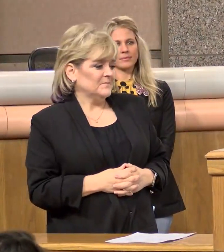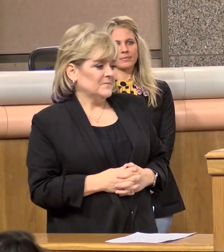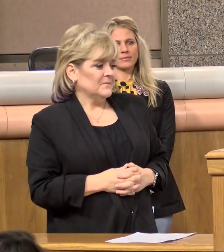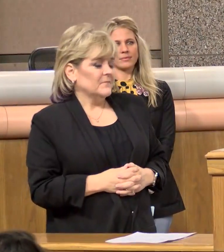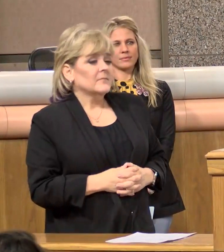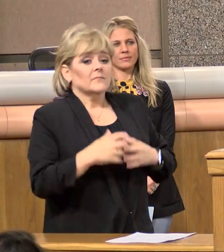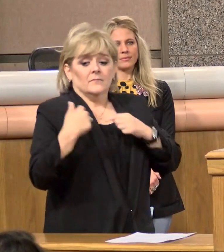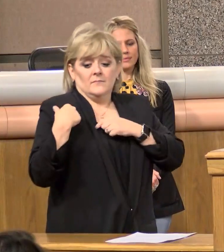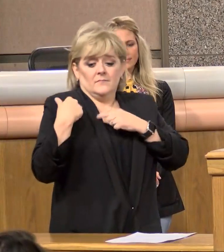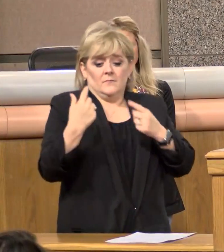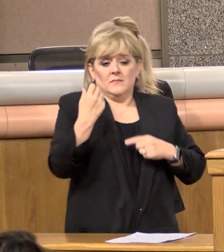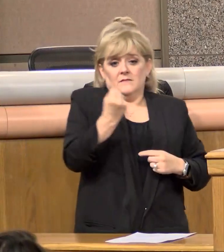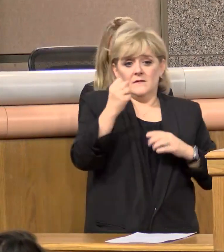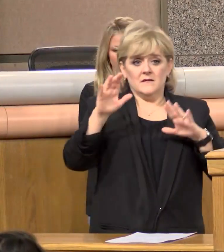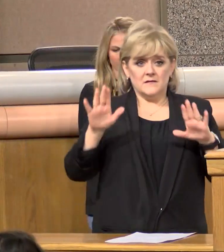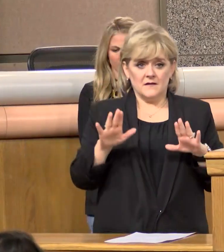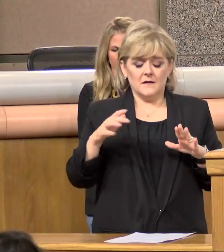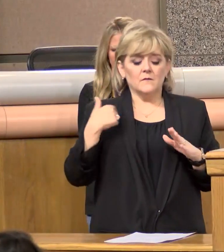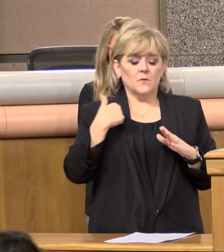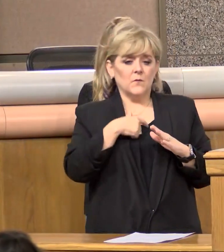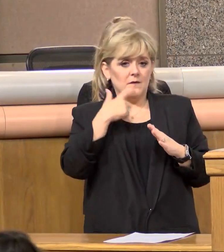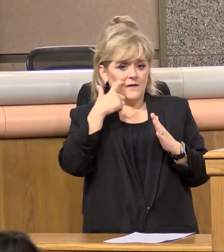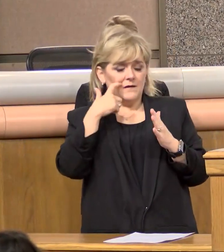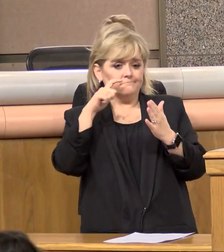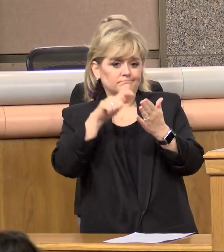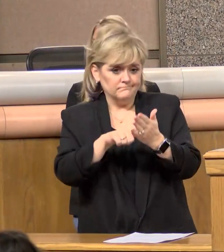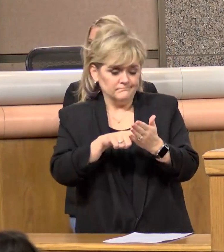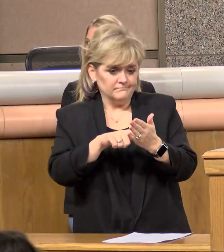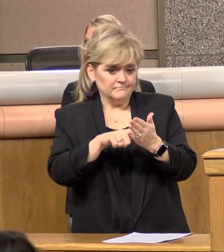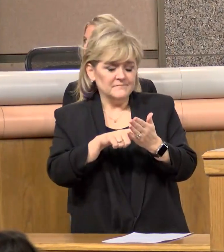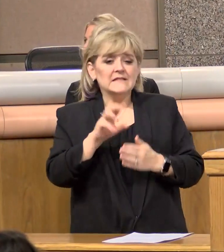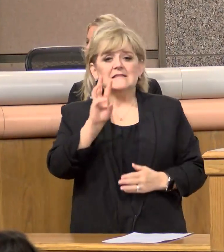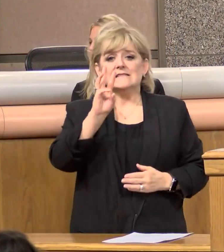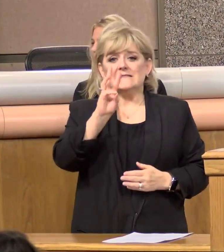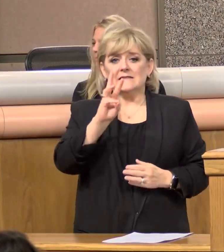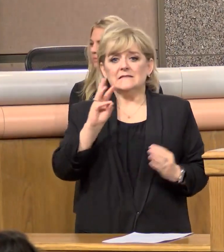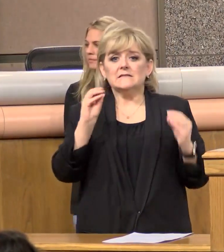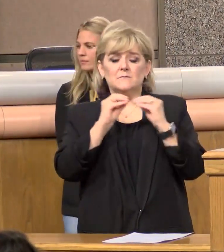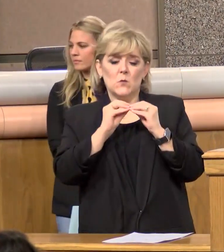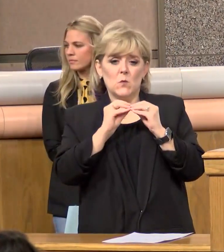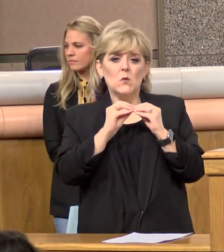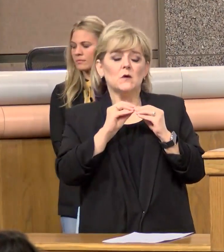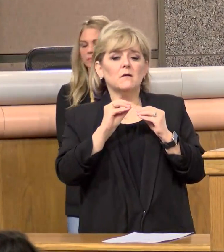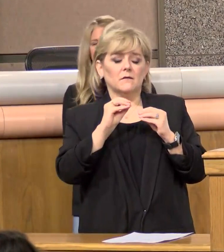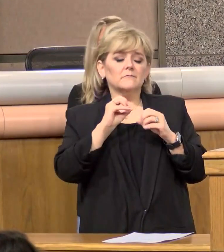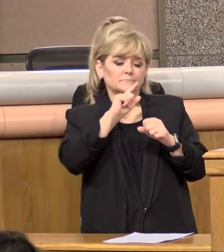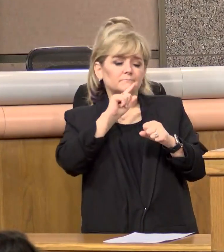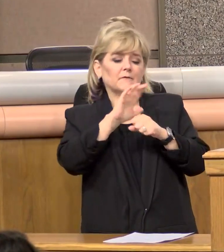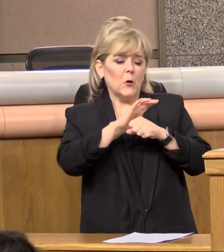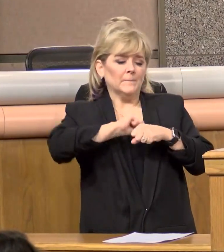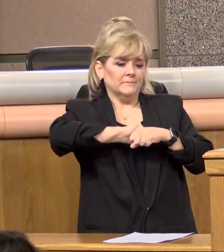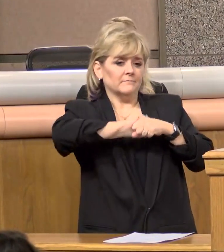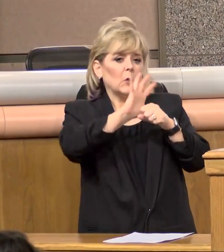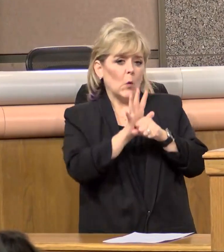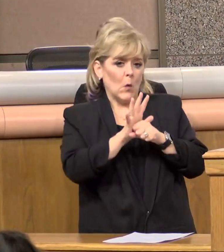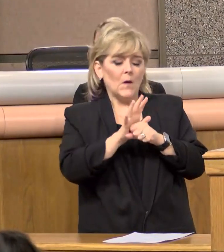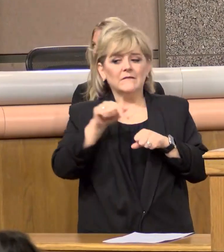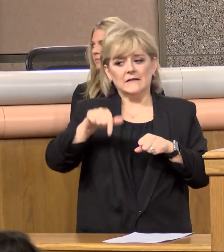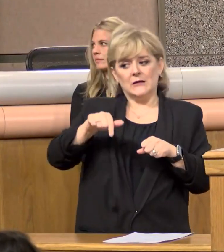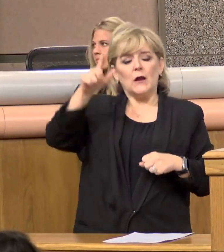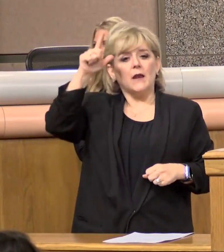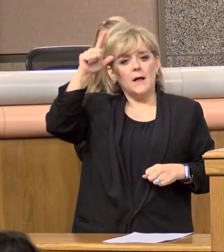Over the weekend, we identified six additional cases of COVID-19 in the Lubbock